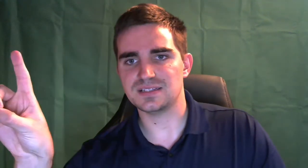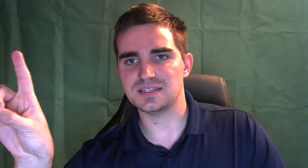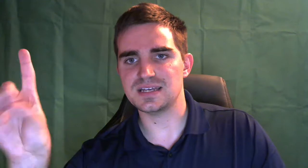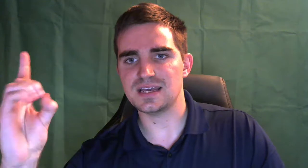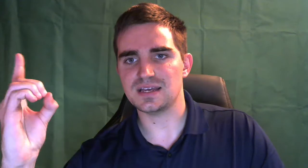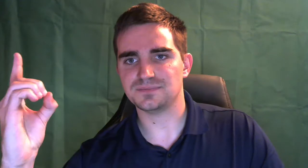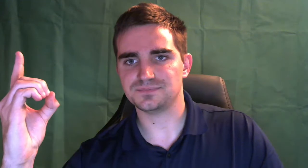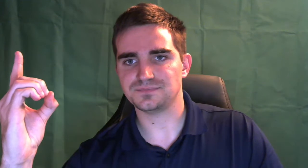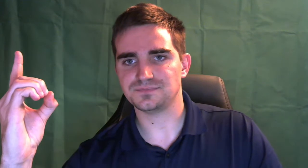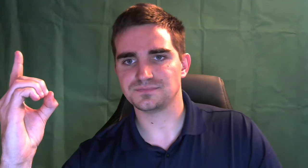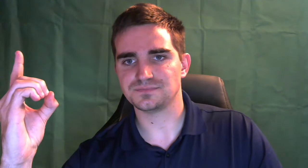D.